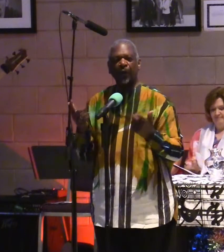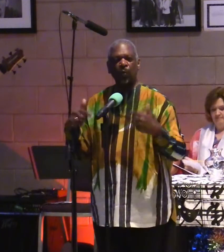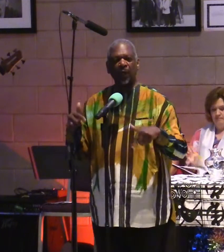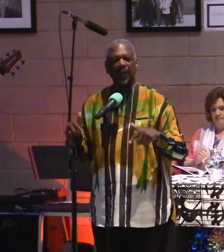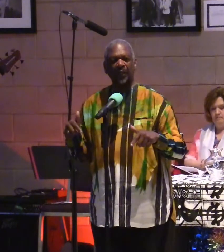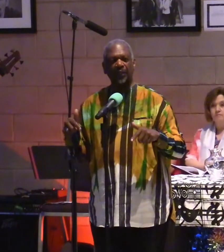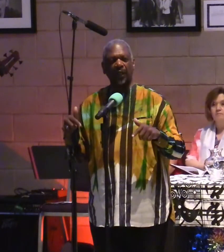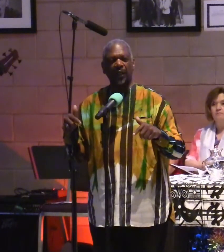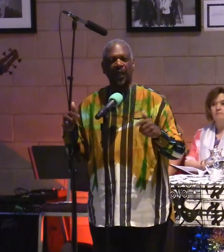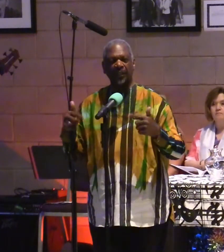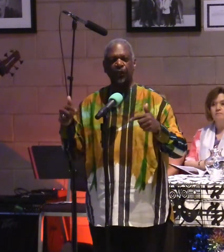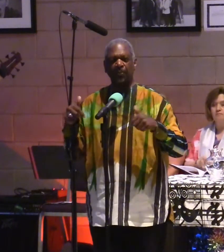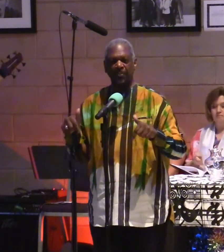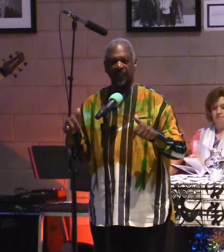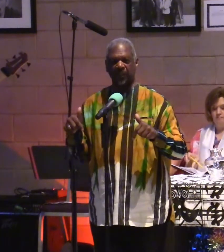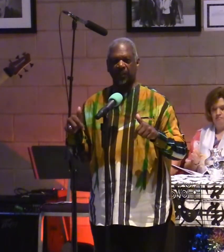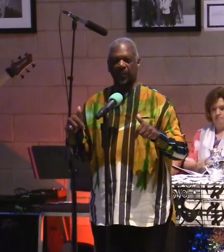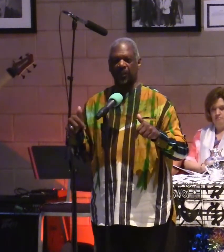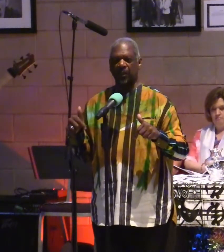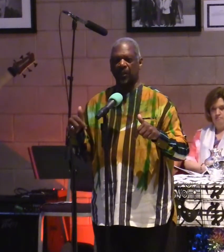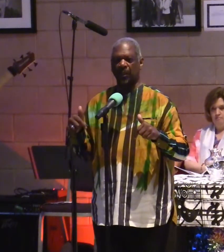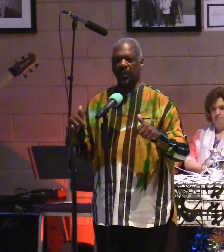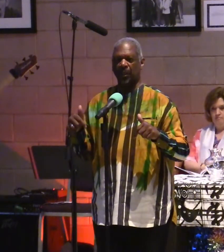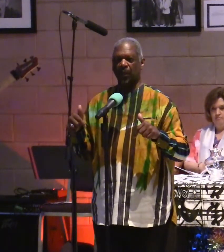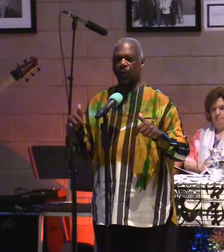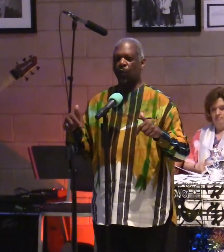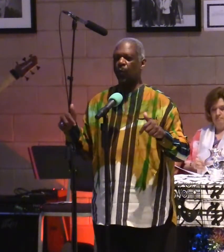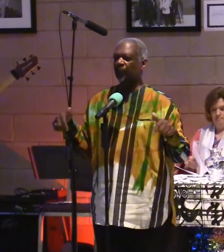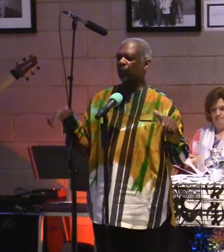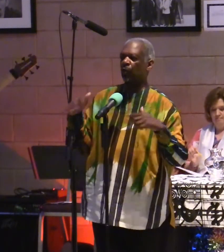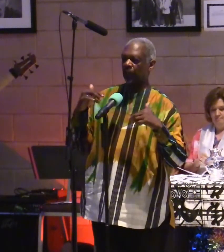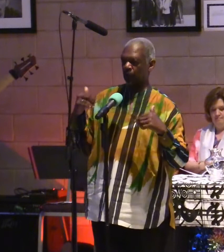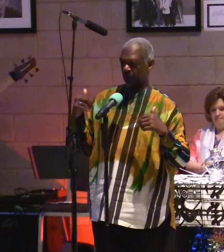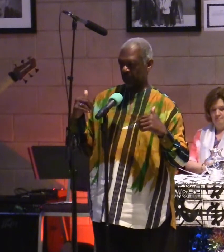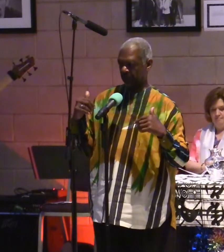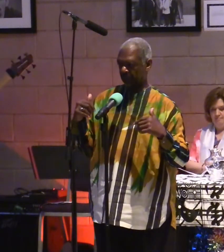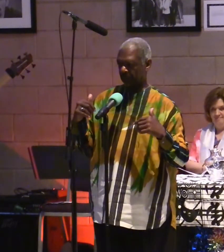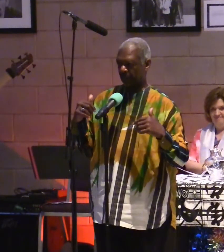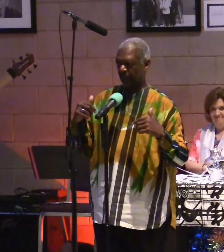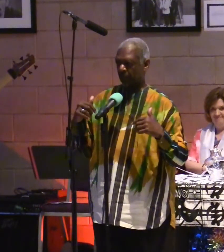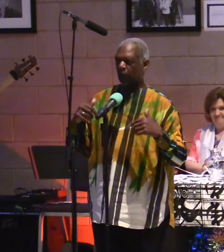But I don't want us to miss what's going on.